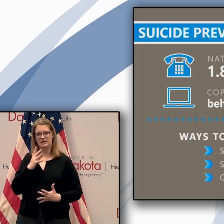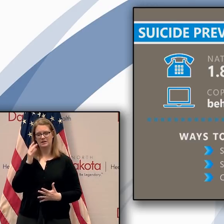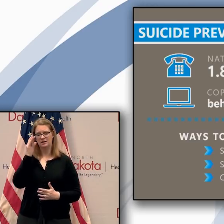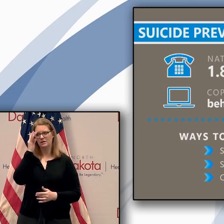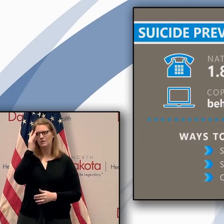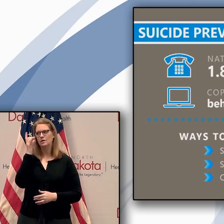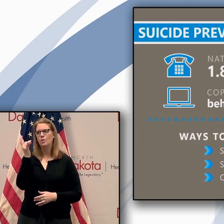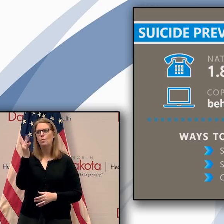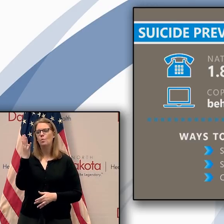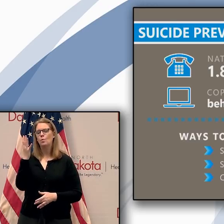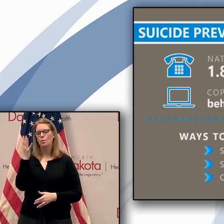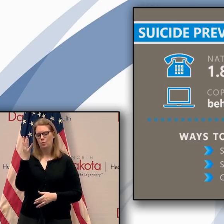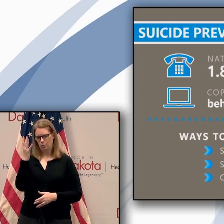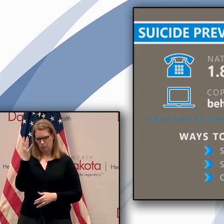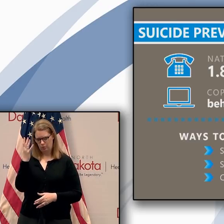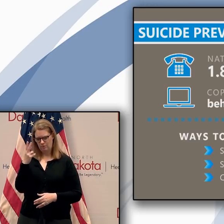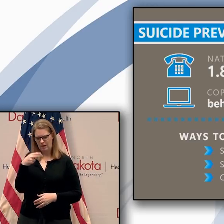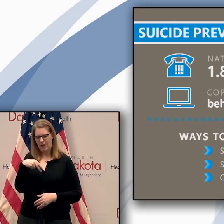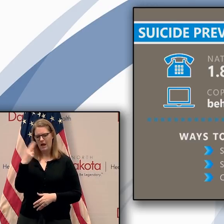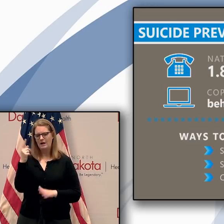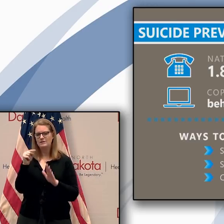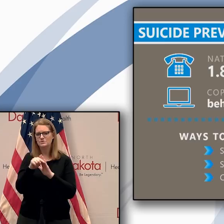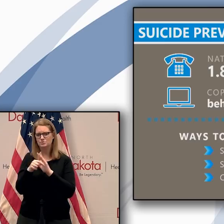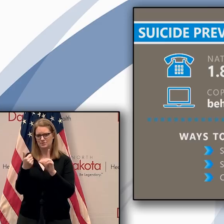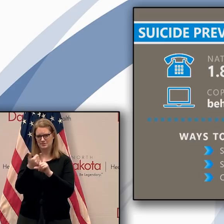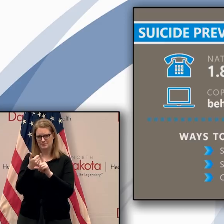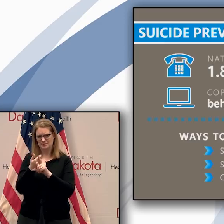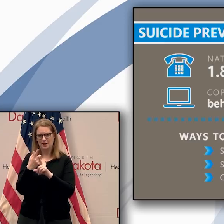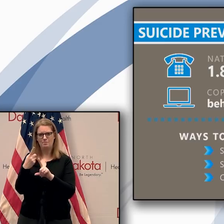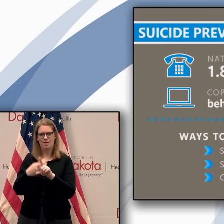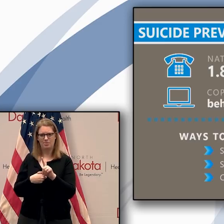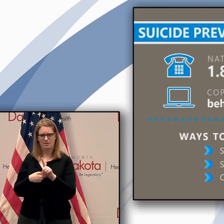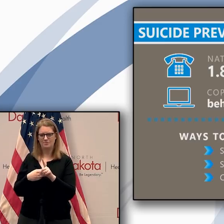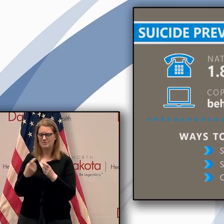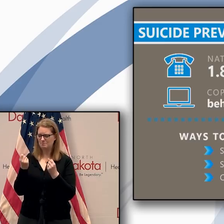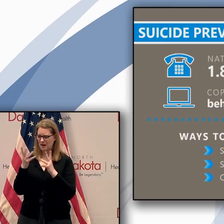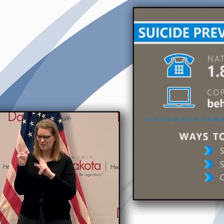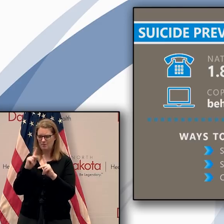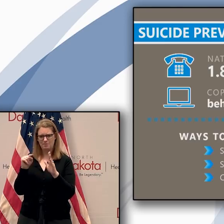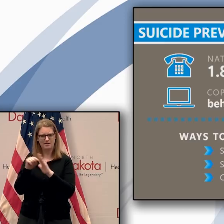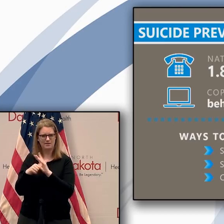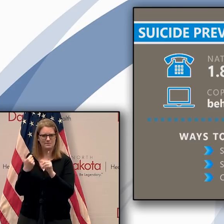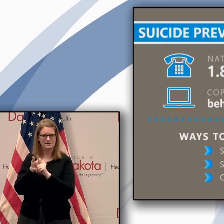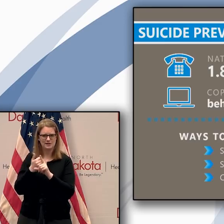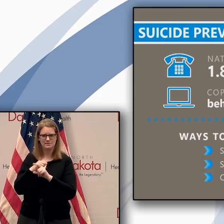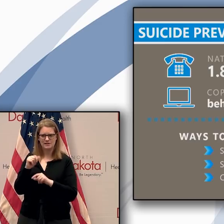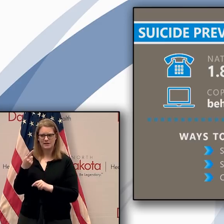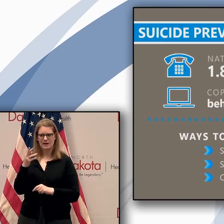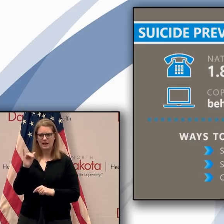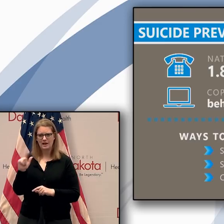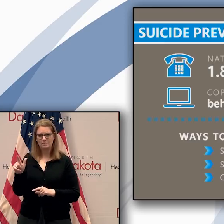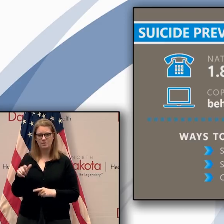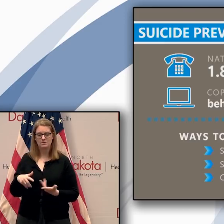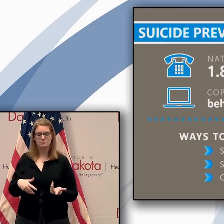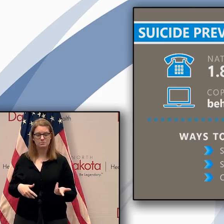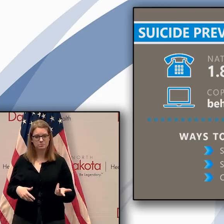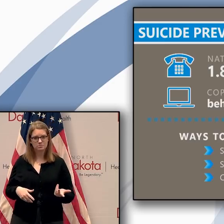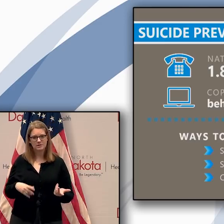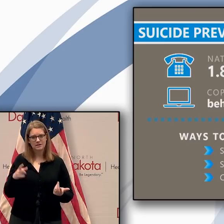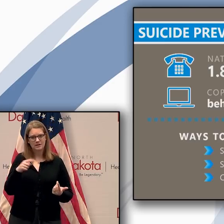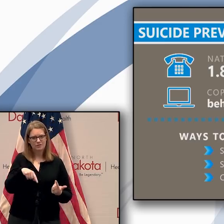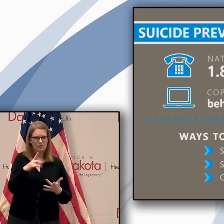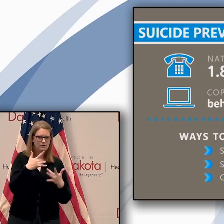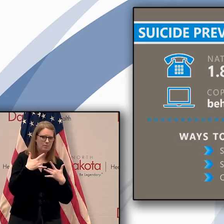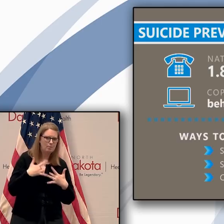highest suicide month of the year. And if you've got other complicating conditions like depression